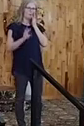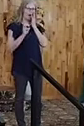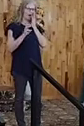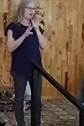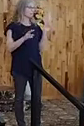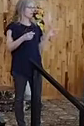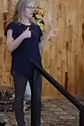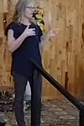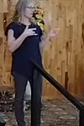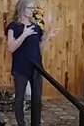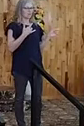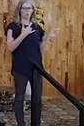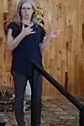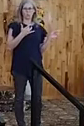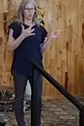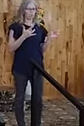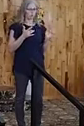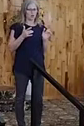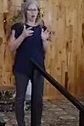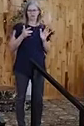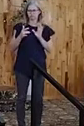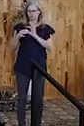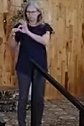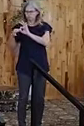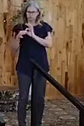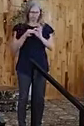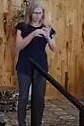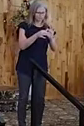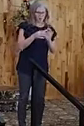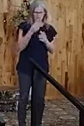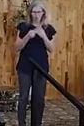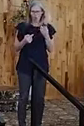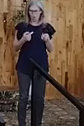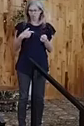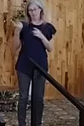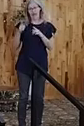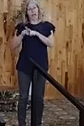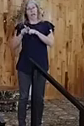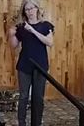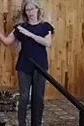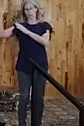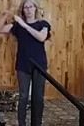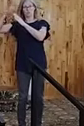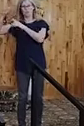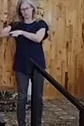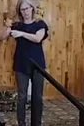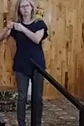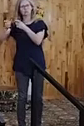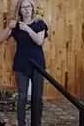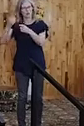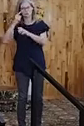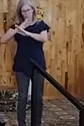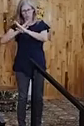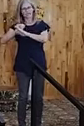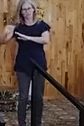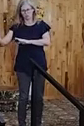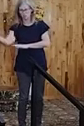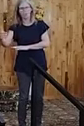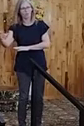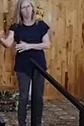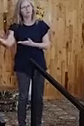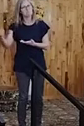And I feel with both of them in this story, because as the superior is in charge of keeping everyone healthy